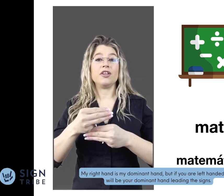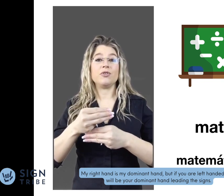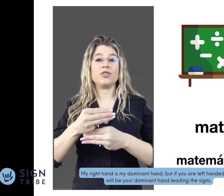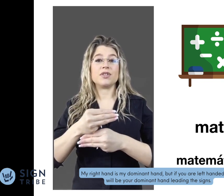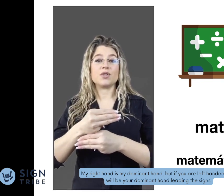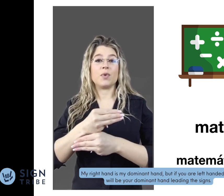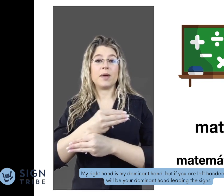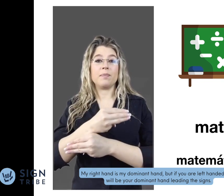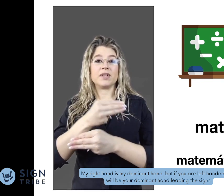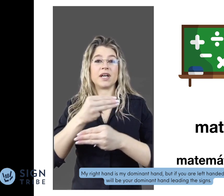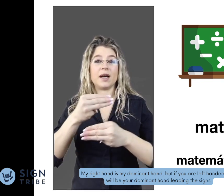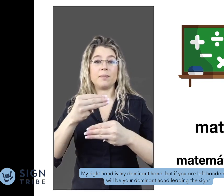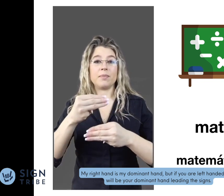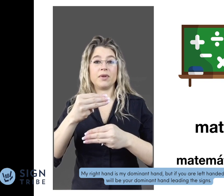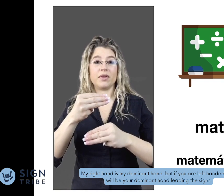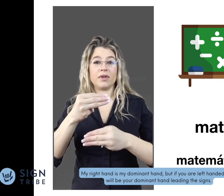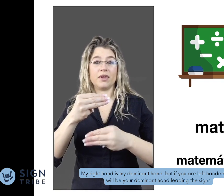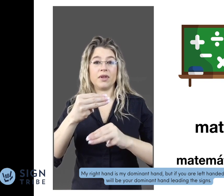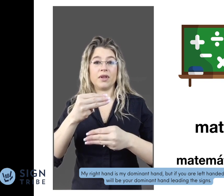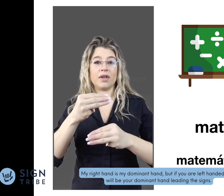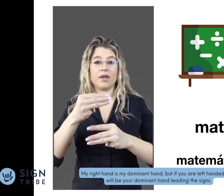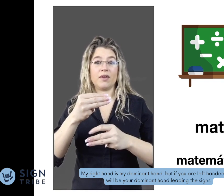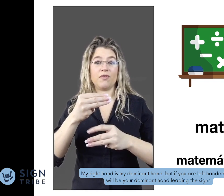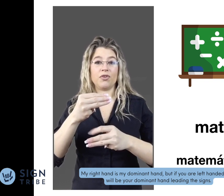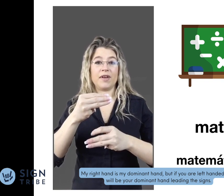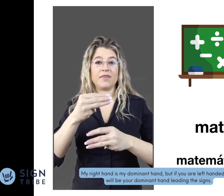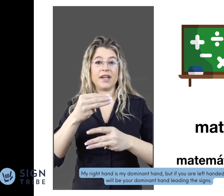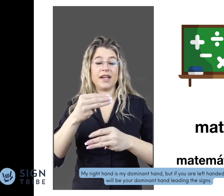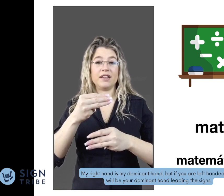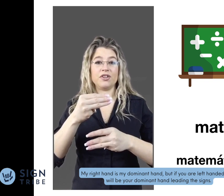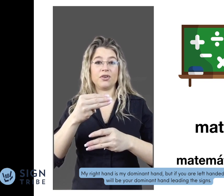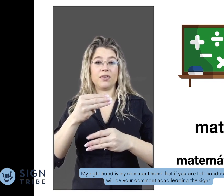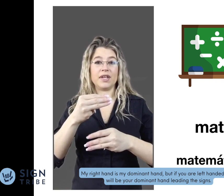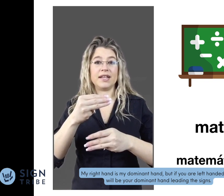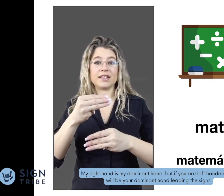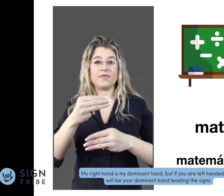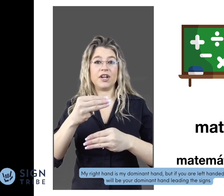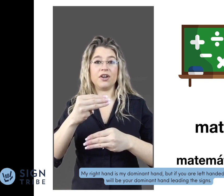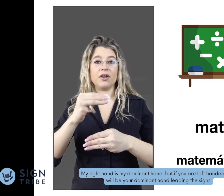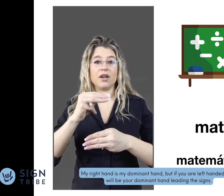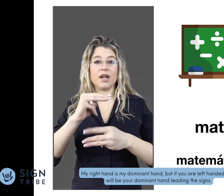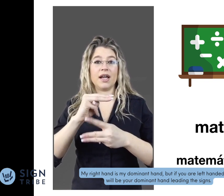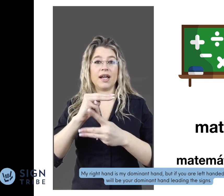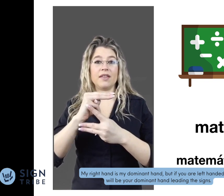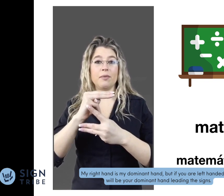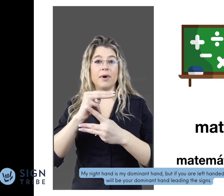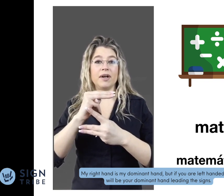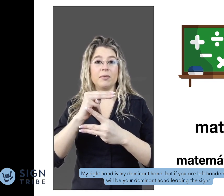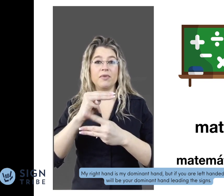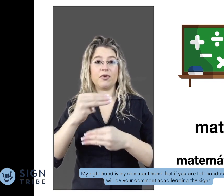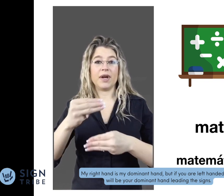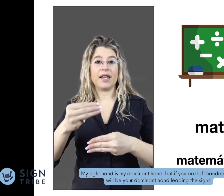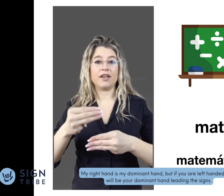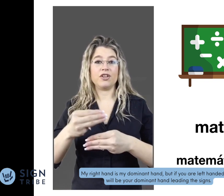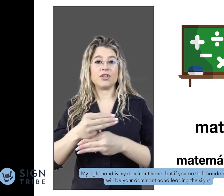just swipe the top of your left hand, your index finger, and then the bottom of your right hand, you just swipe